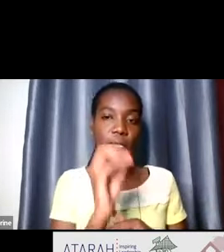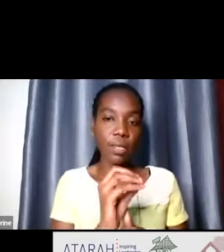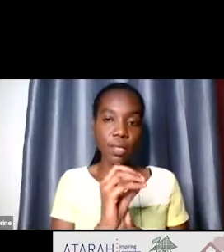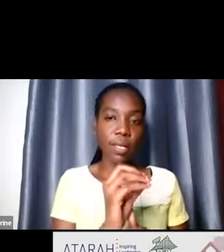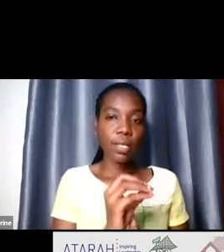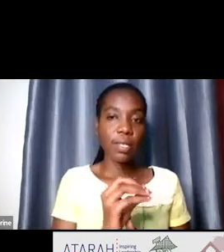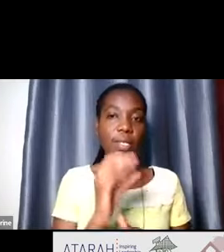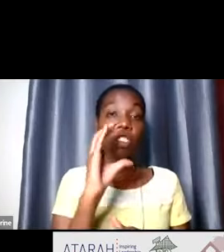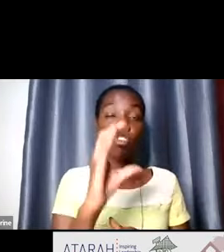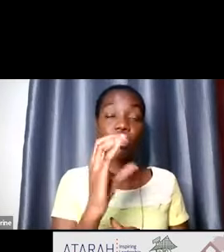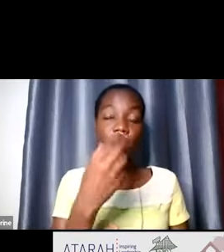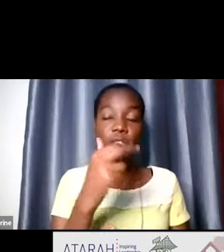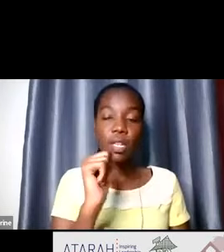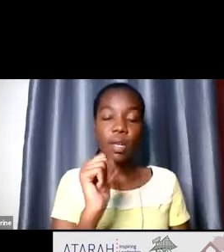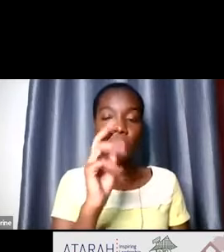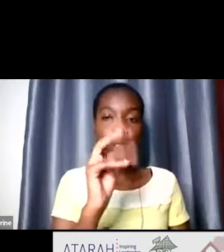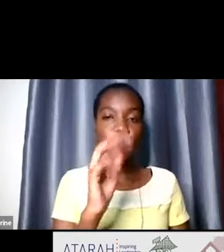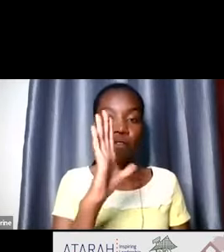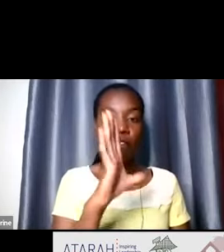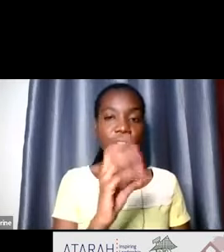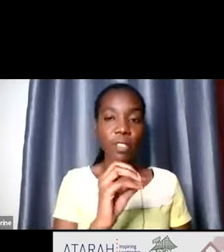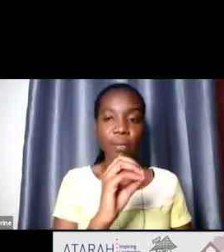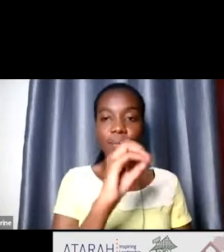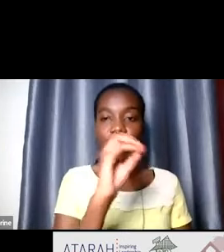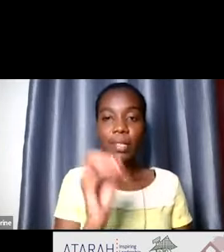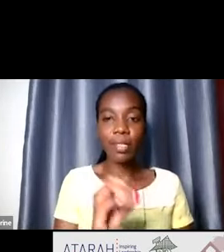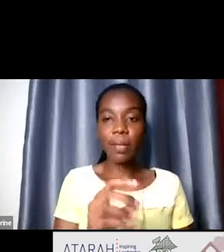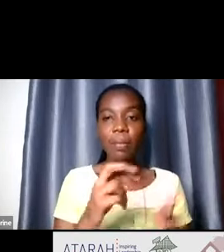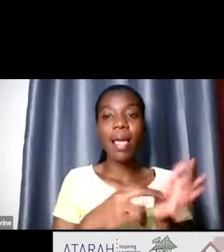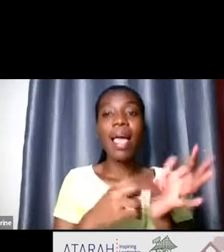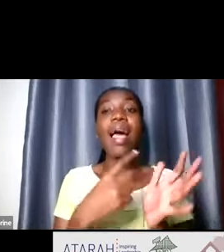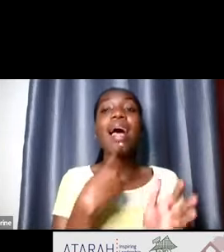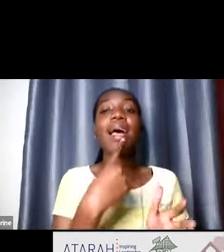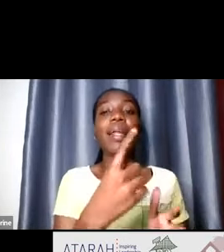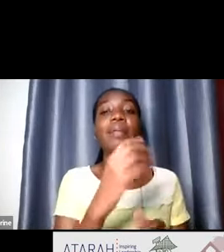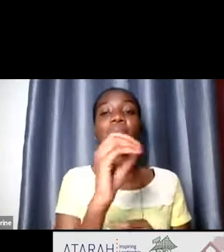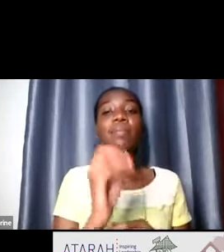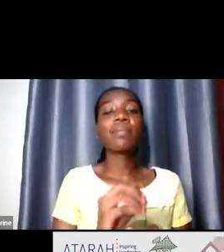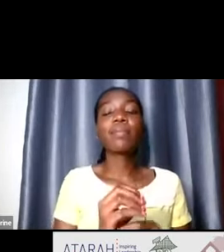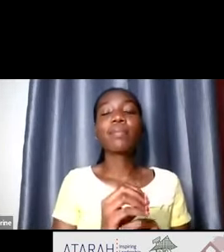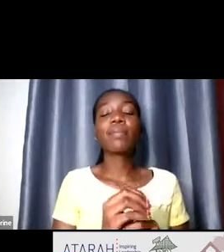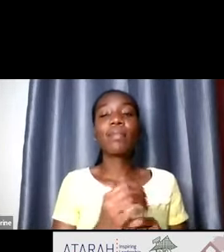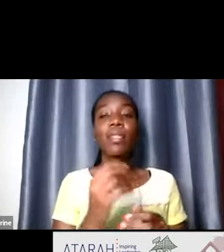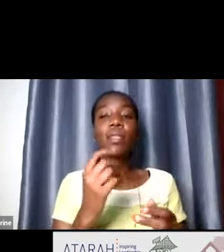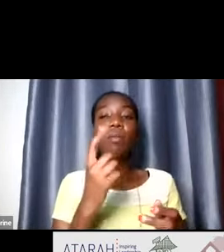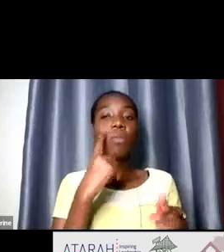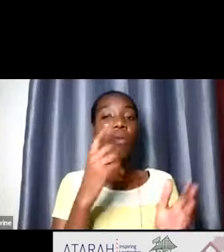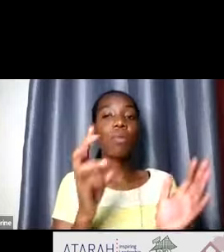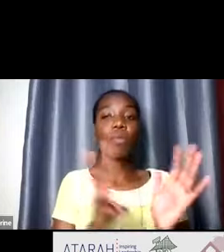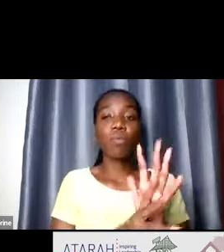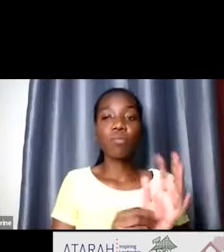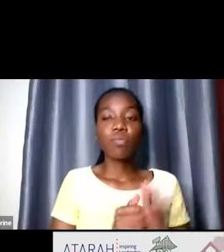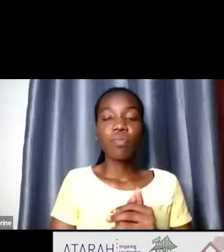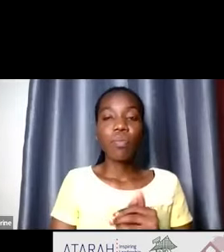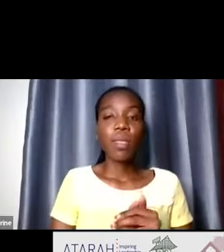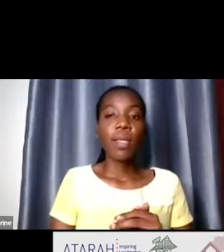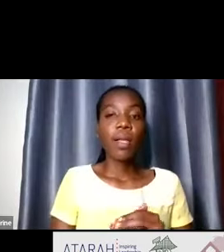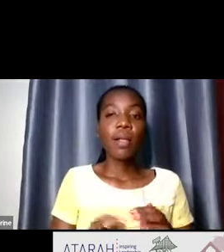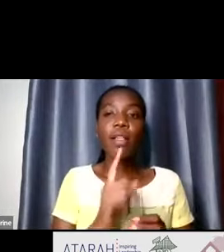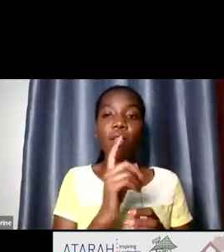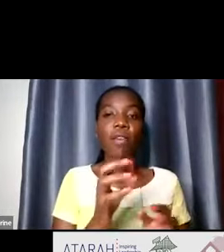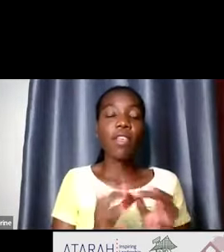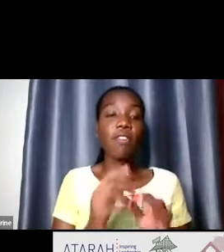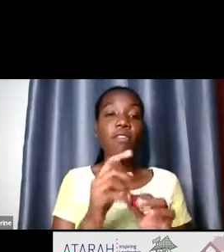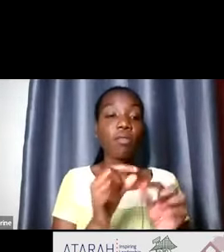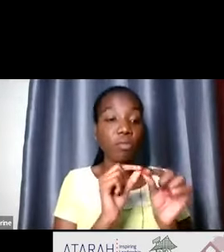50%. What is called 100 proof of alcohol. That is the type that if you put a light, it goes up. If you have matchstick,